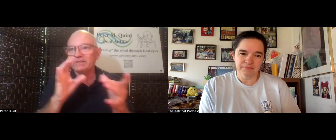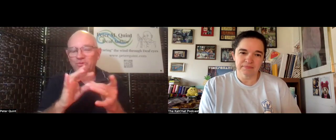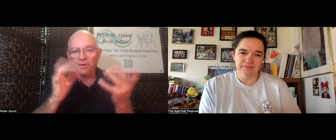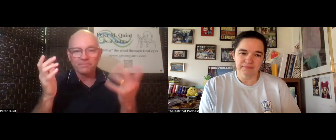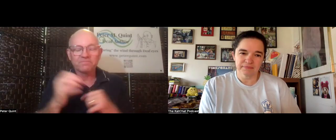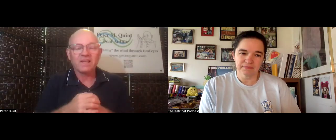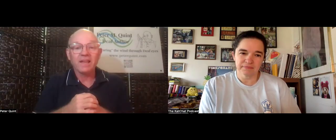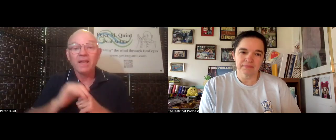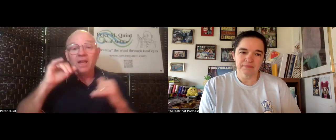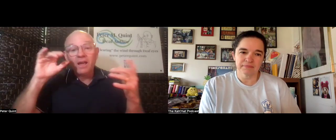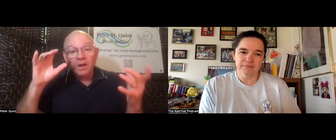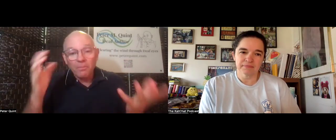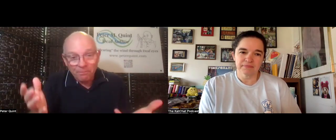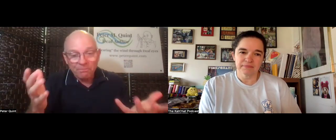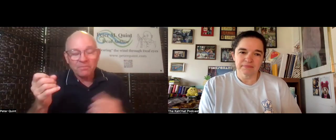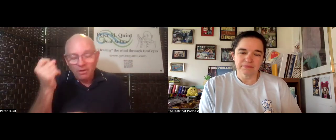had a story, okay.